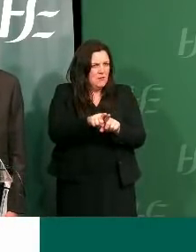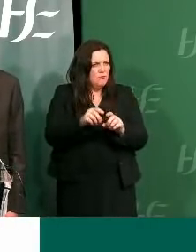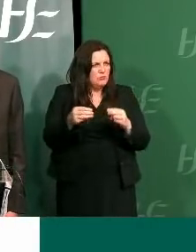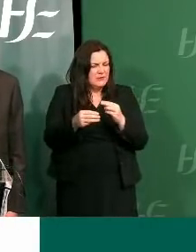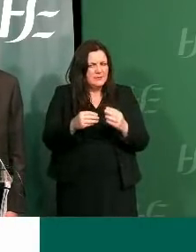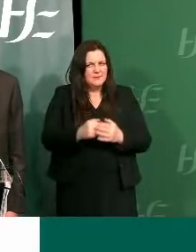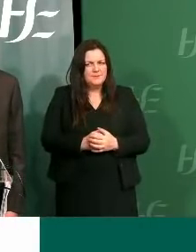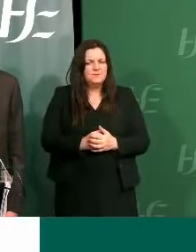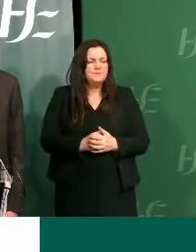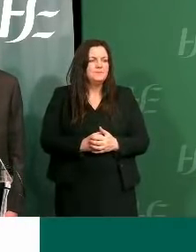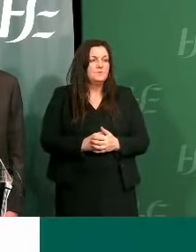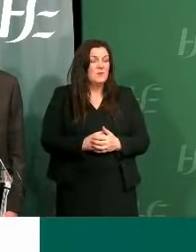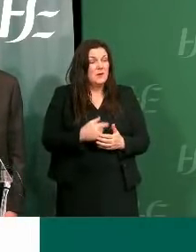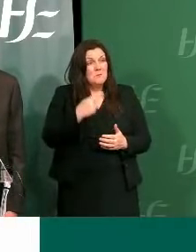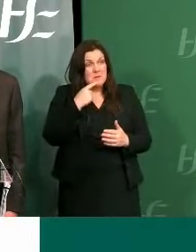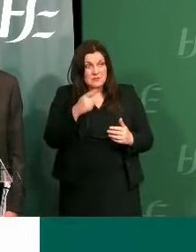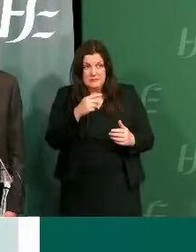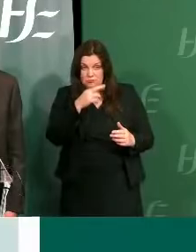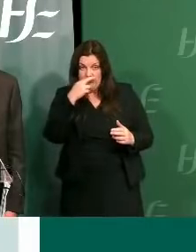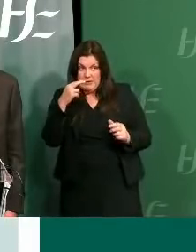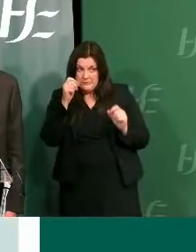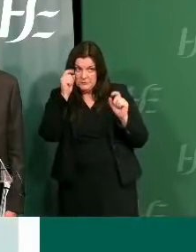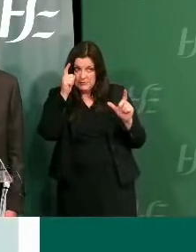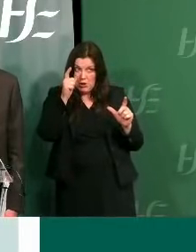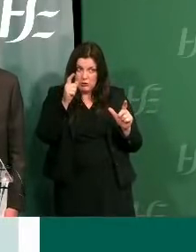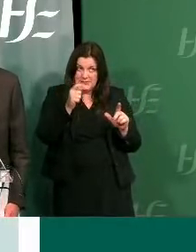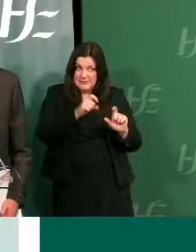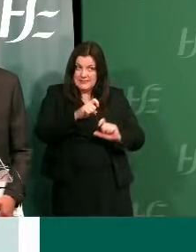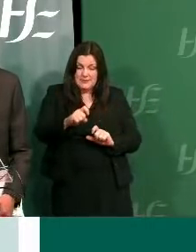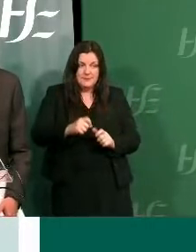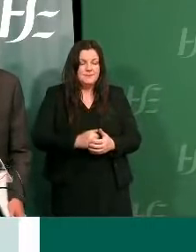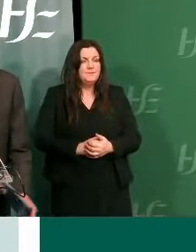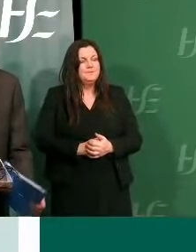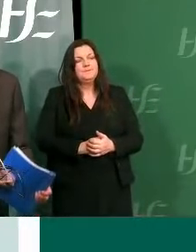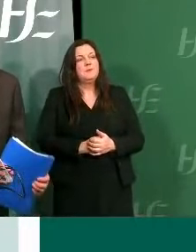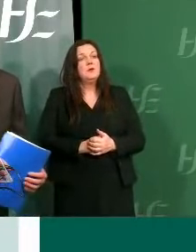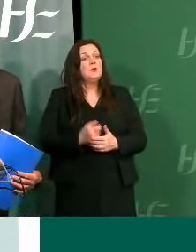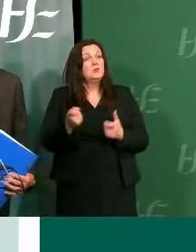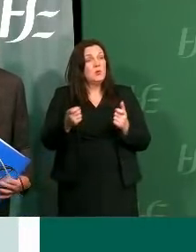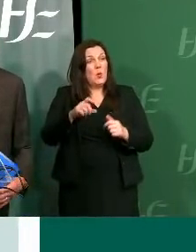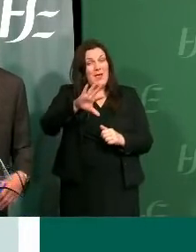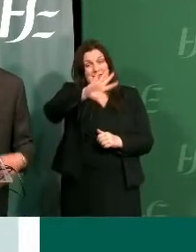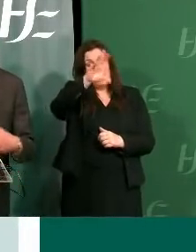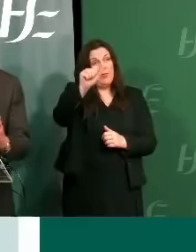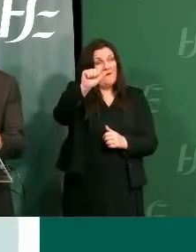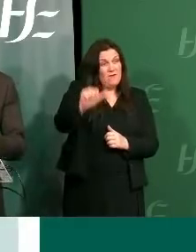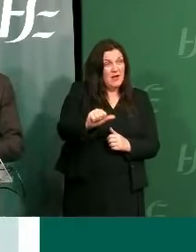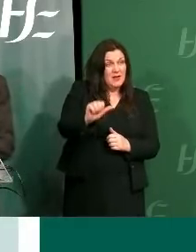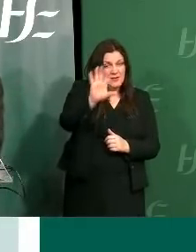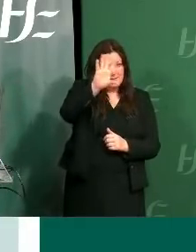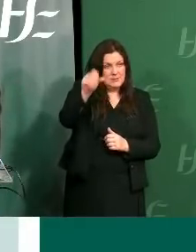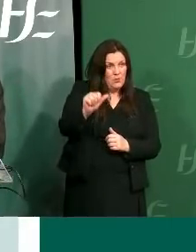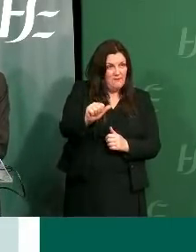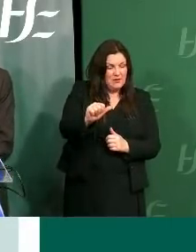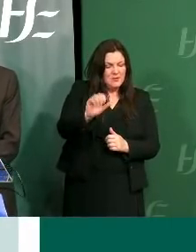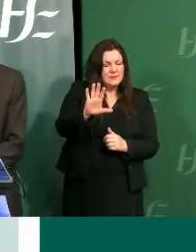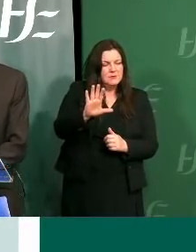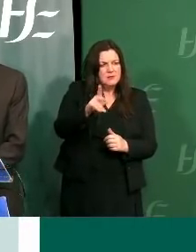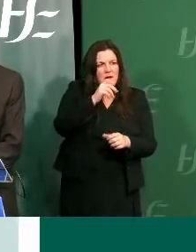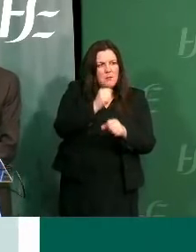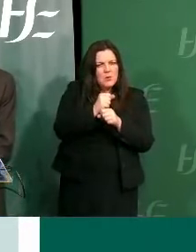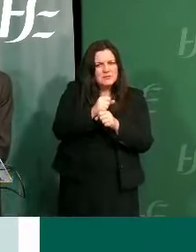the variant as red in those domains. So South Africa, we can see, if you look at these graphs, they look at a